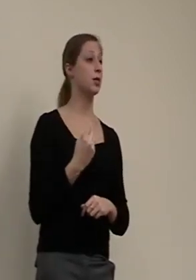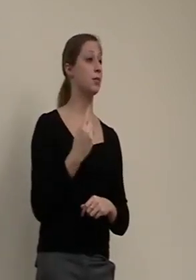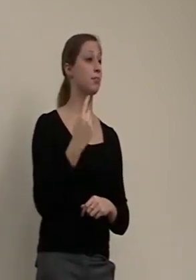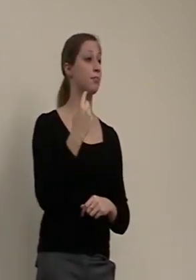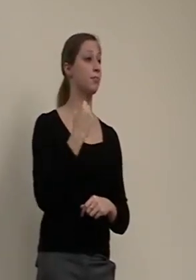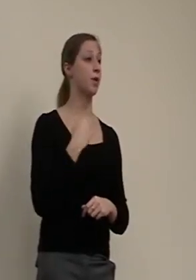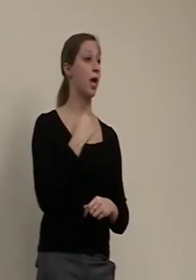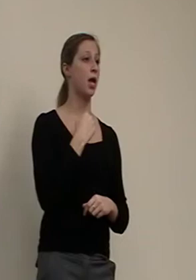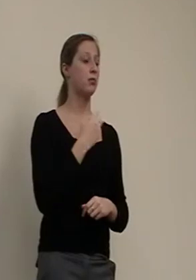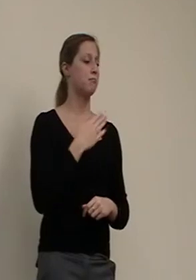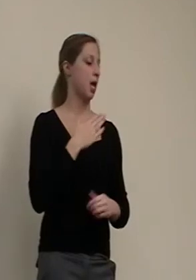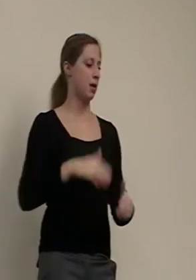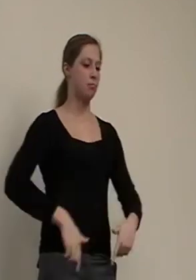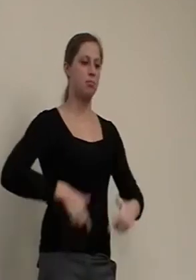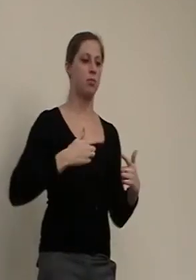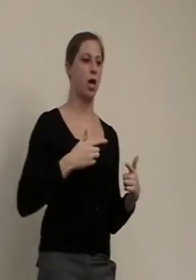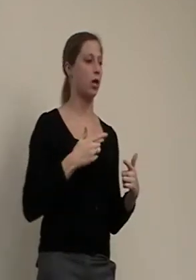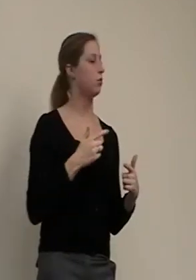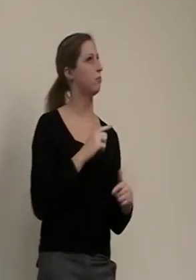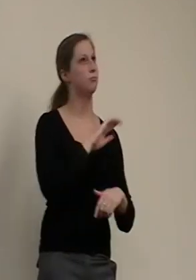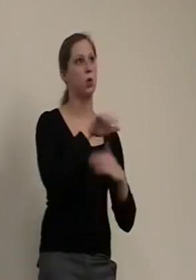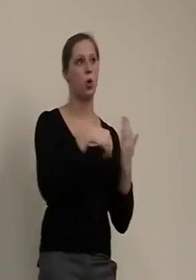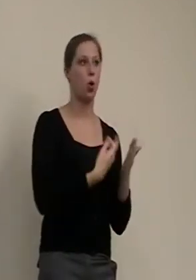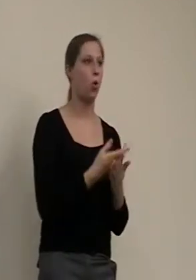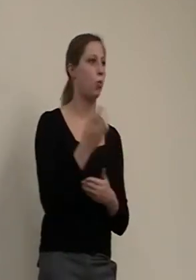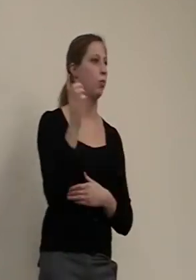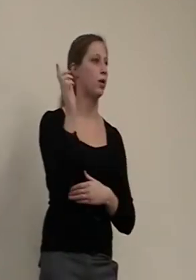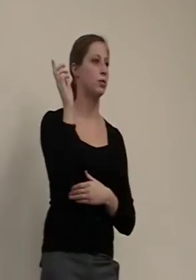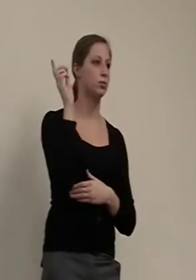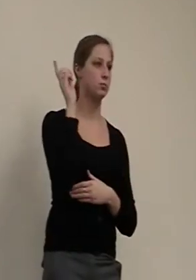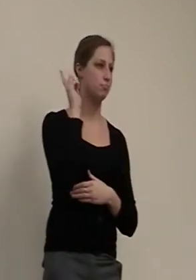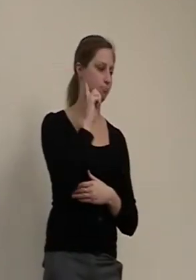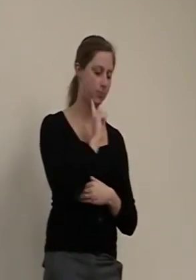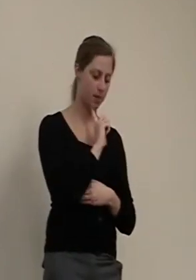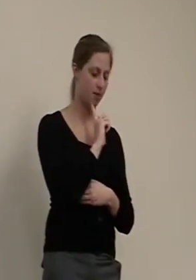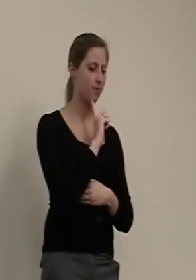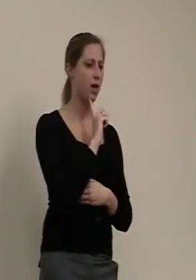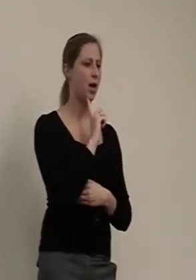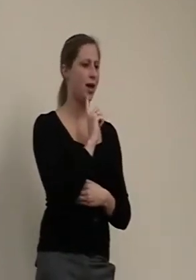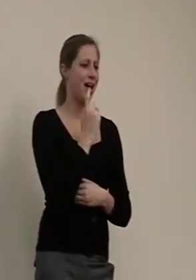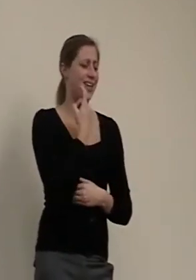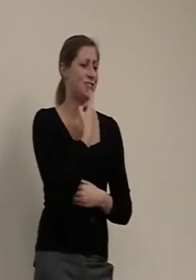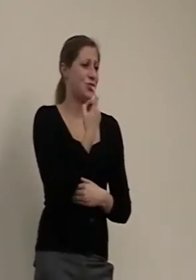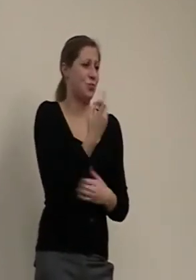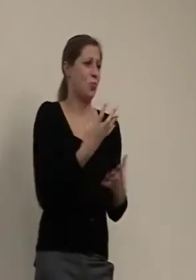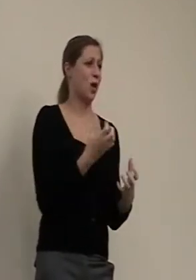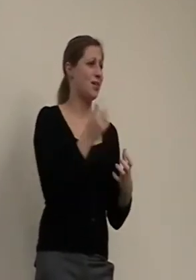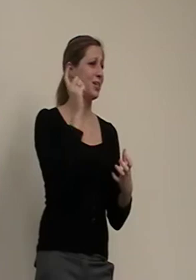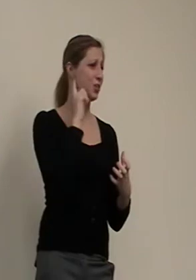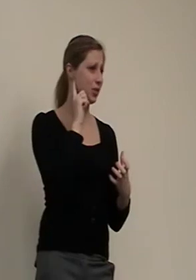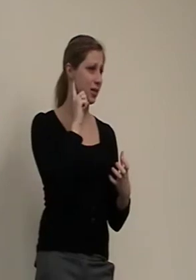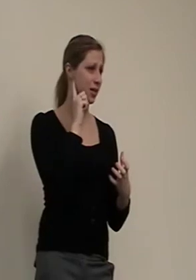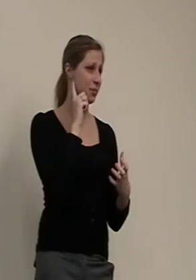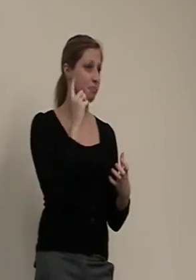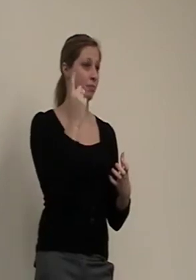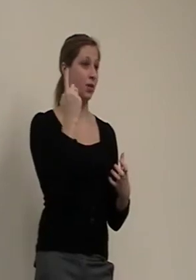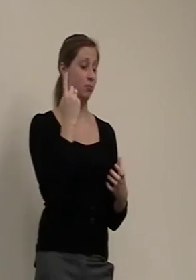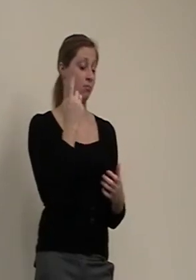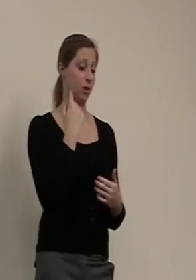I haven't had any trouble with my ears, I just want to get a hearing aid. And if I do a test and I don't see anything that's